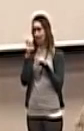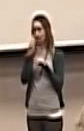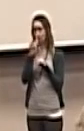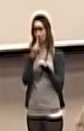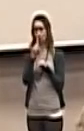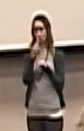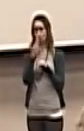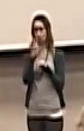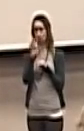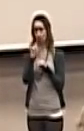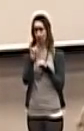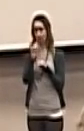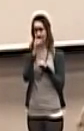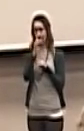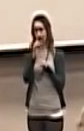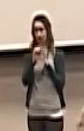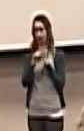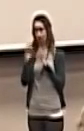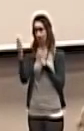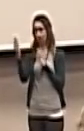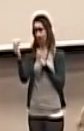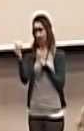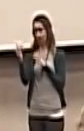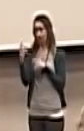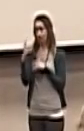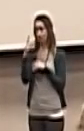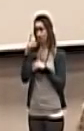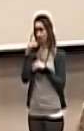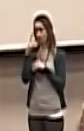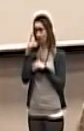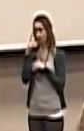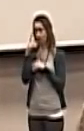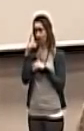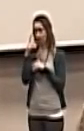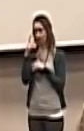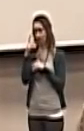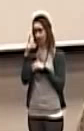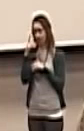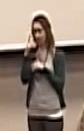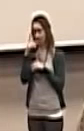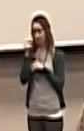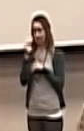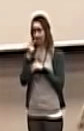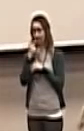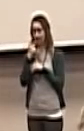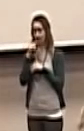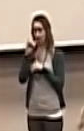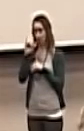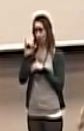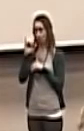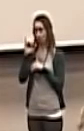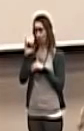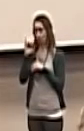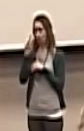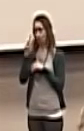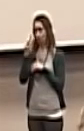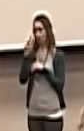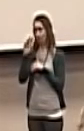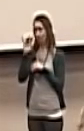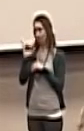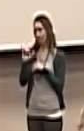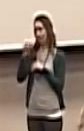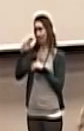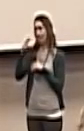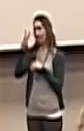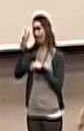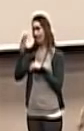Deuteronomy chapter 18, verse 15, through Moses, it was said, Yahweh will raise up a prophet, which of course finds